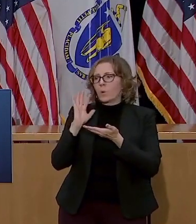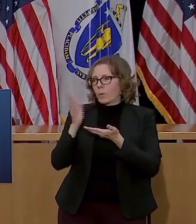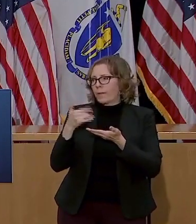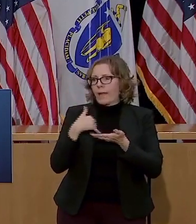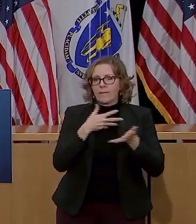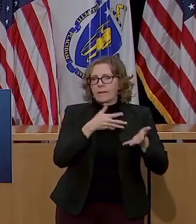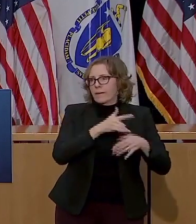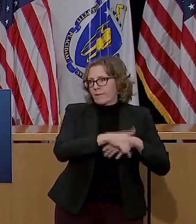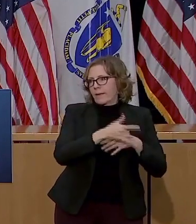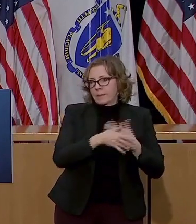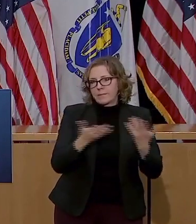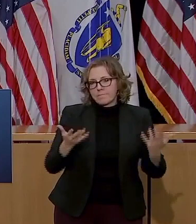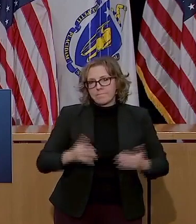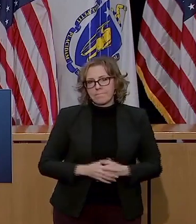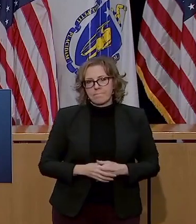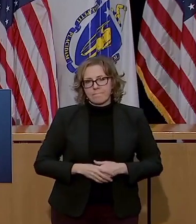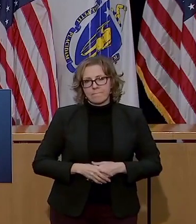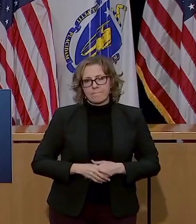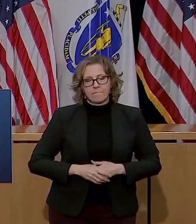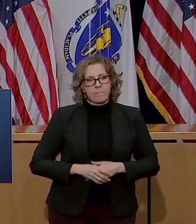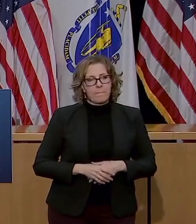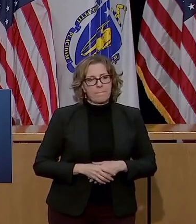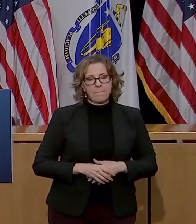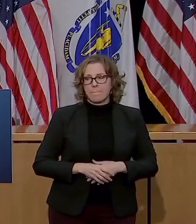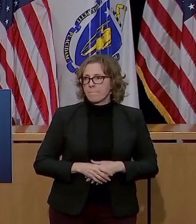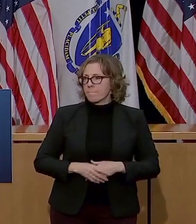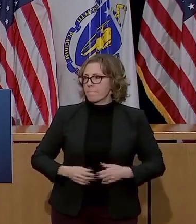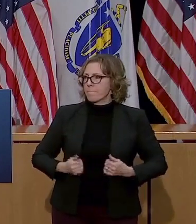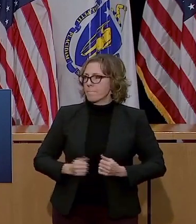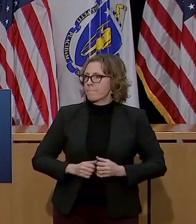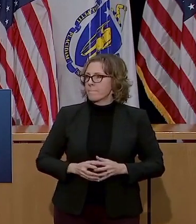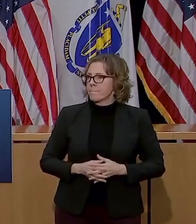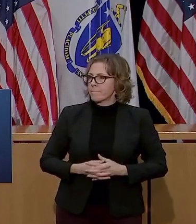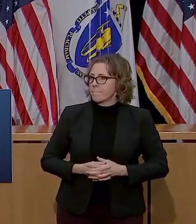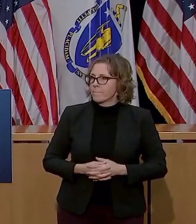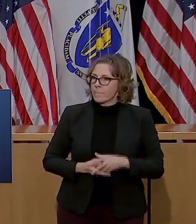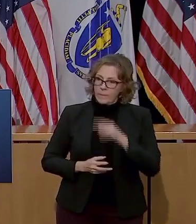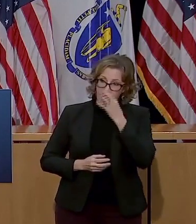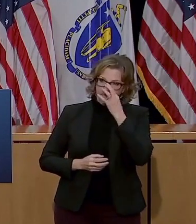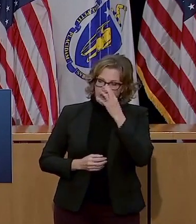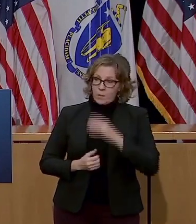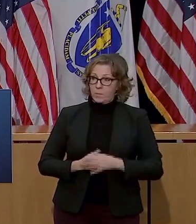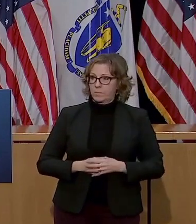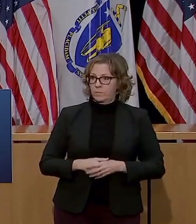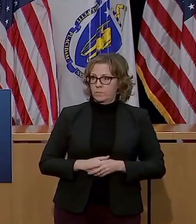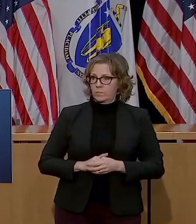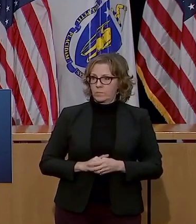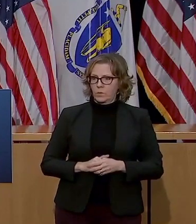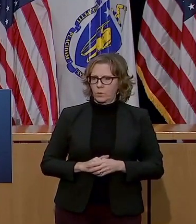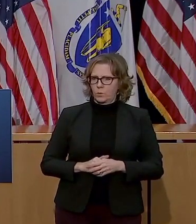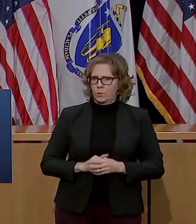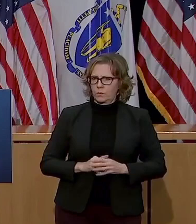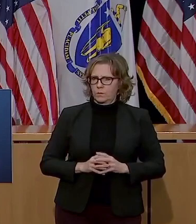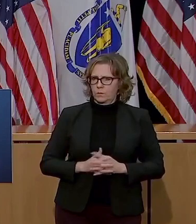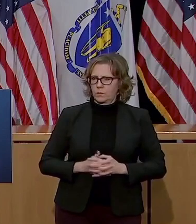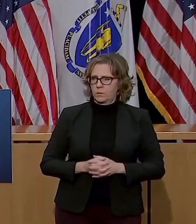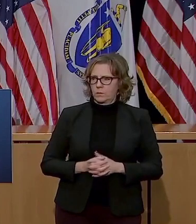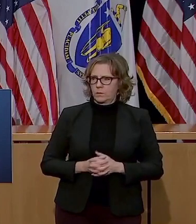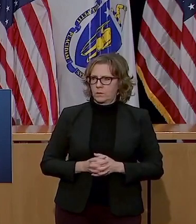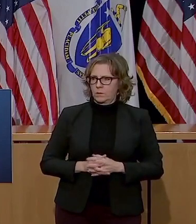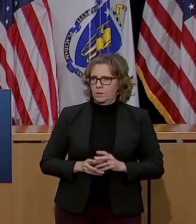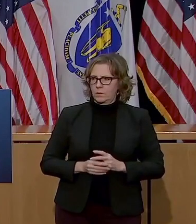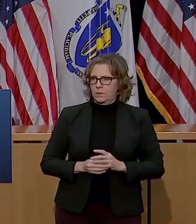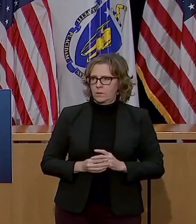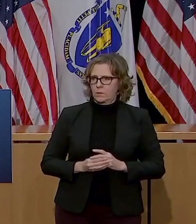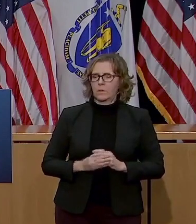and open appointments. Governor Lucas, whom we know well, has said that she doesn't even know how much vaccine the federal